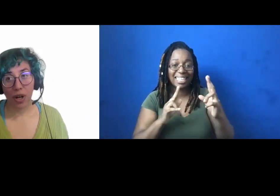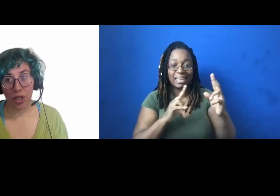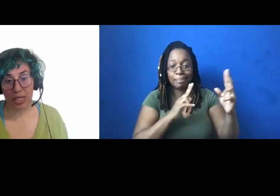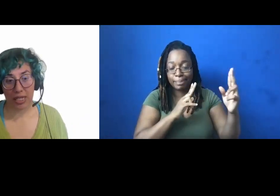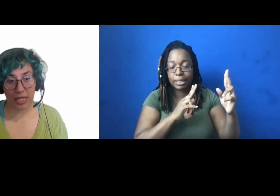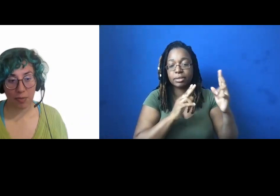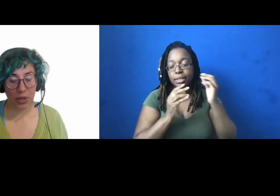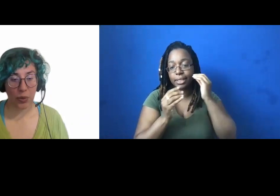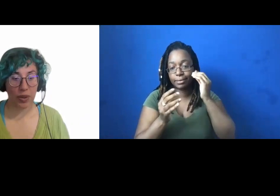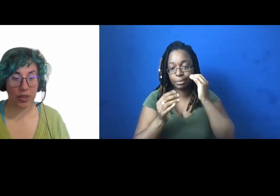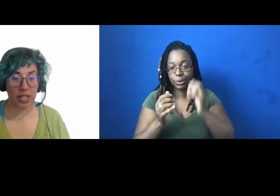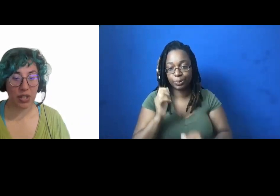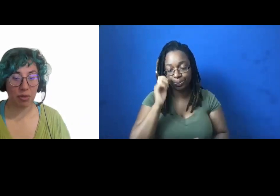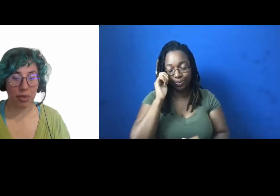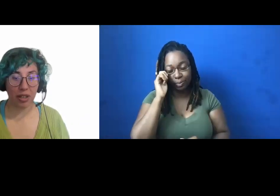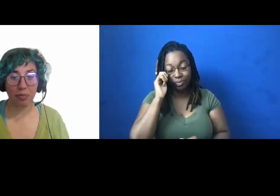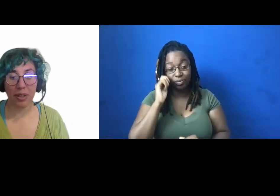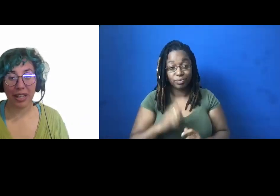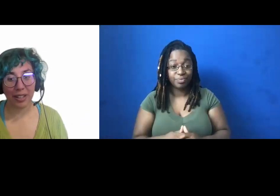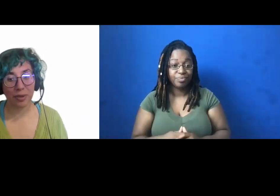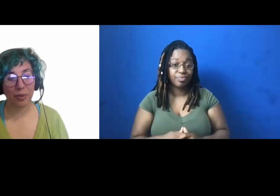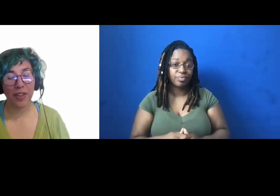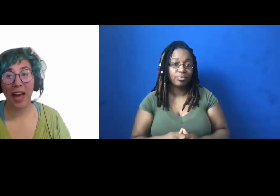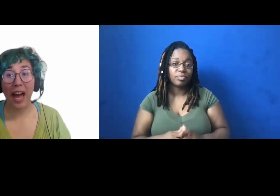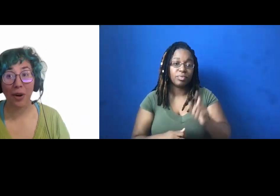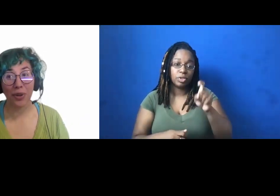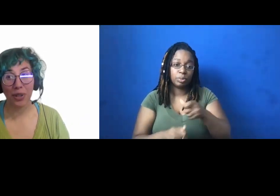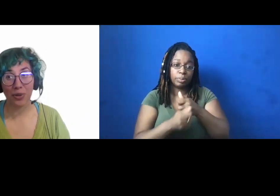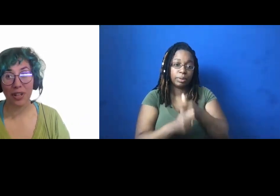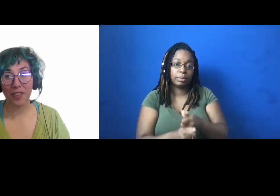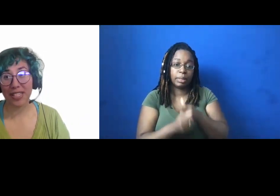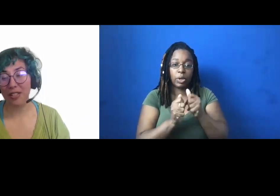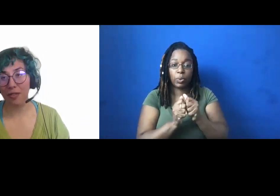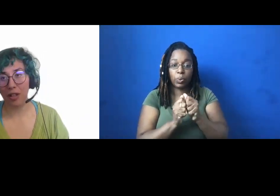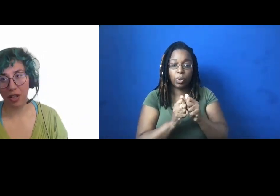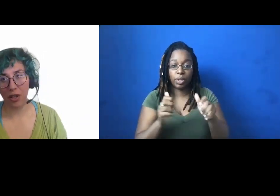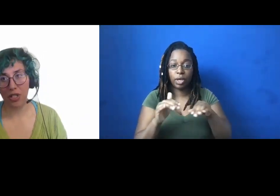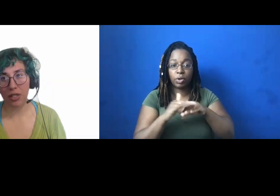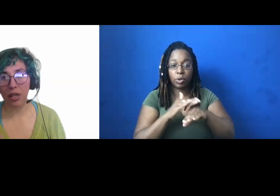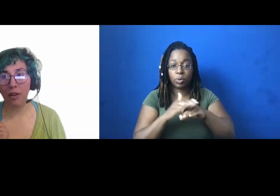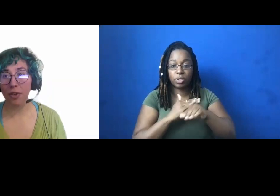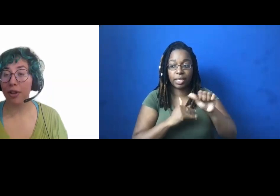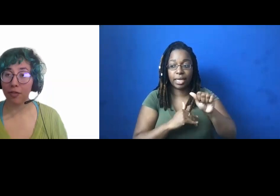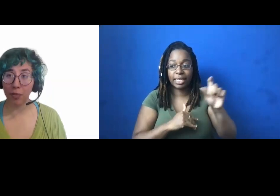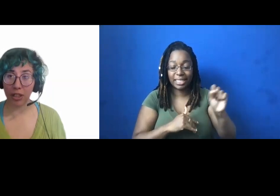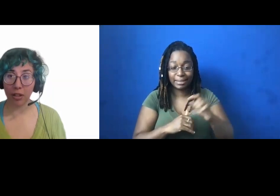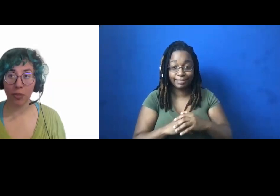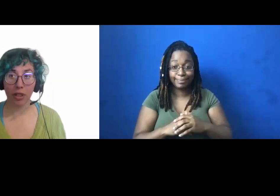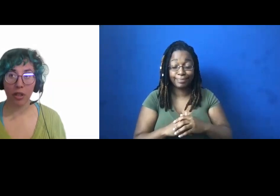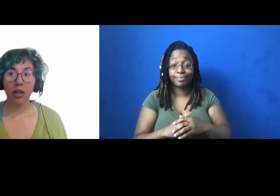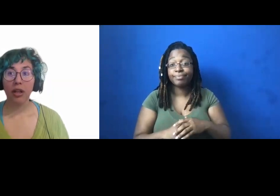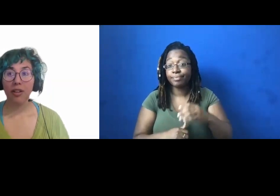for the content. So this should be compliant without the use of assistive technology. If you're not